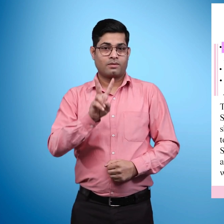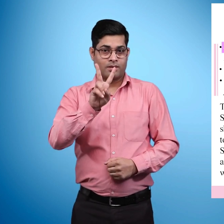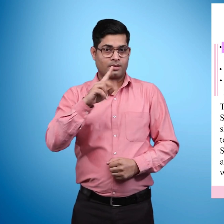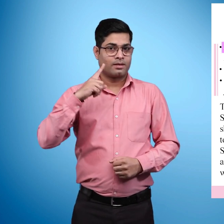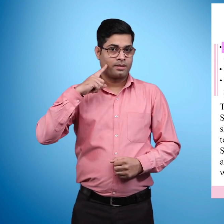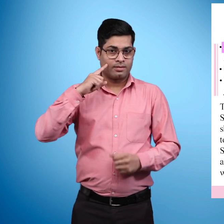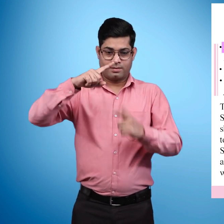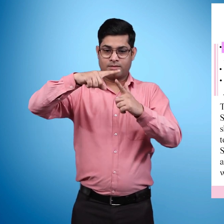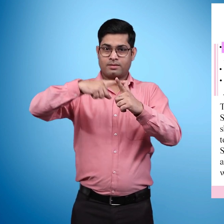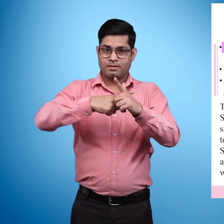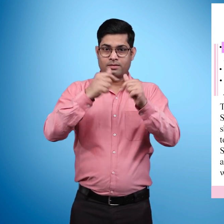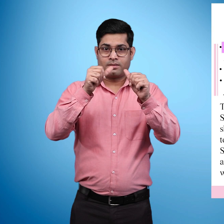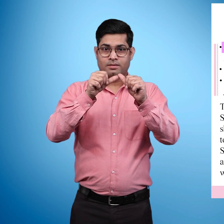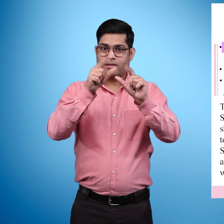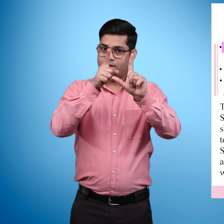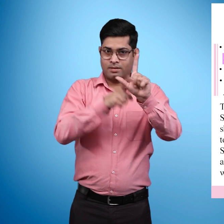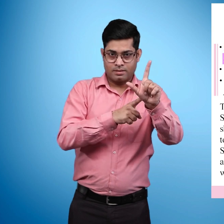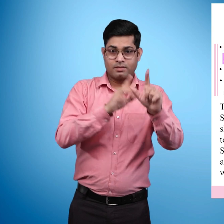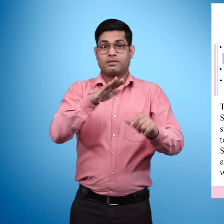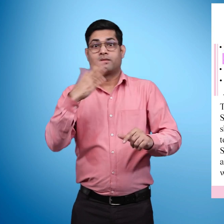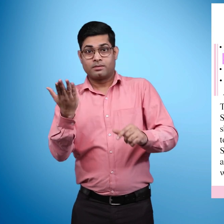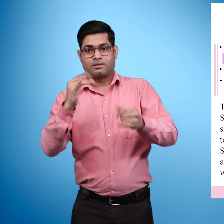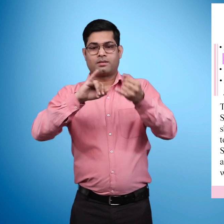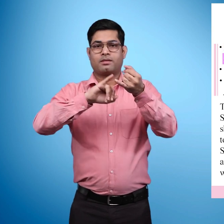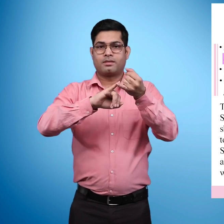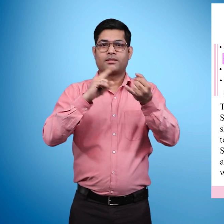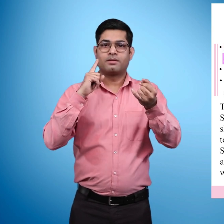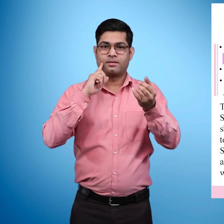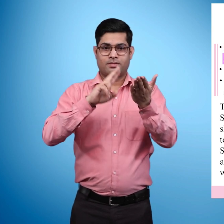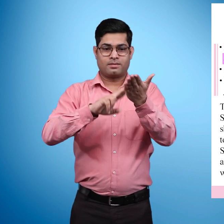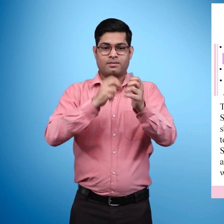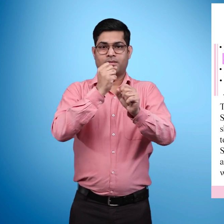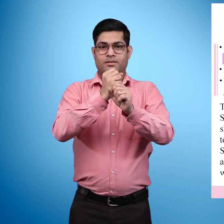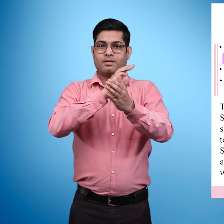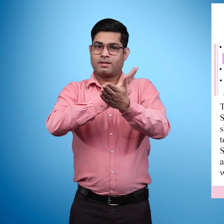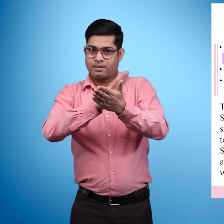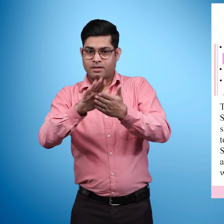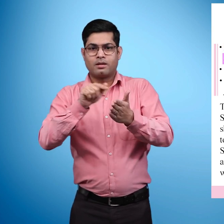Everybody believed that Vijay Singh, the famous wrestler, was unbeatable.